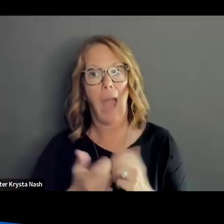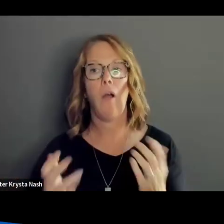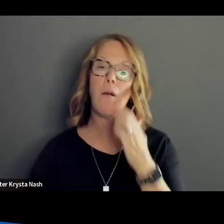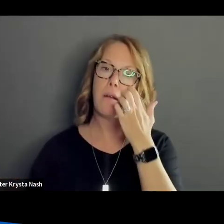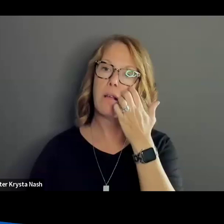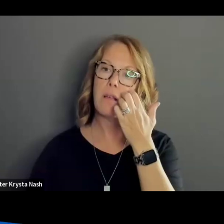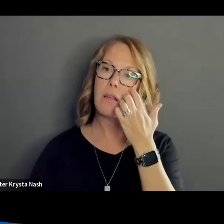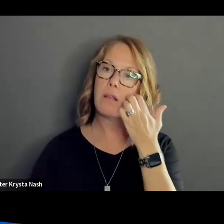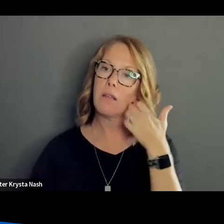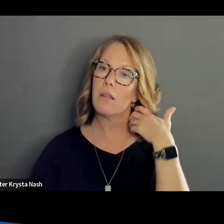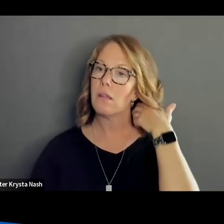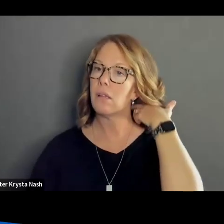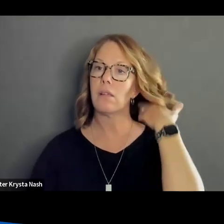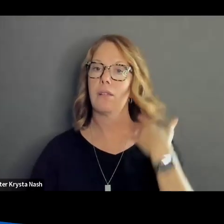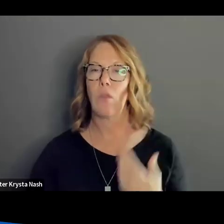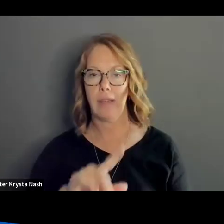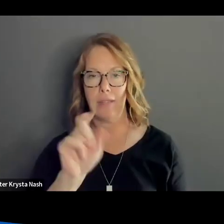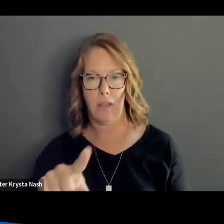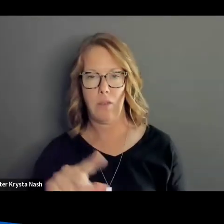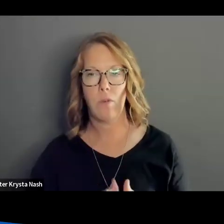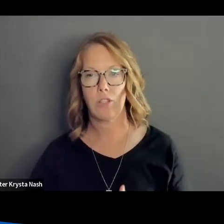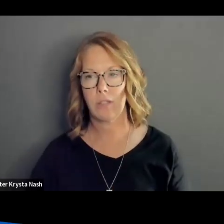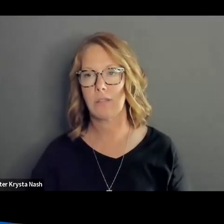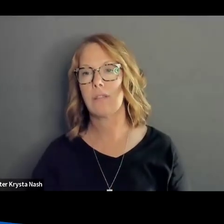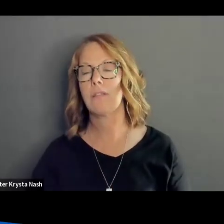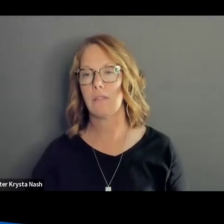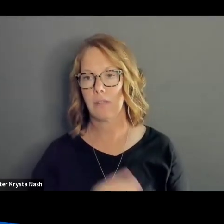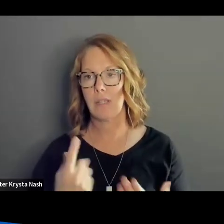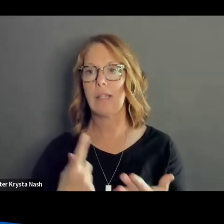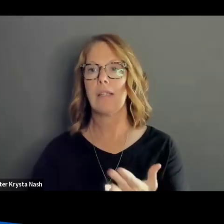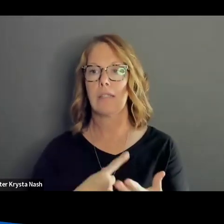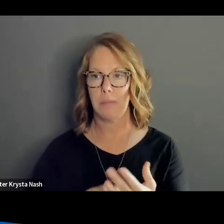handled? That would be another question that I would ask. Sometimes people